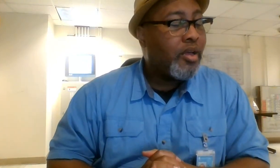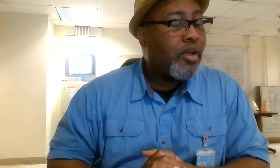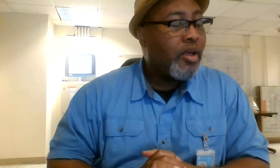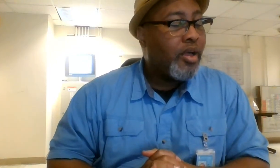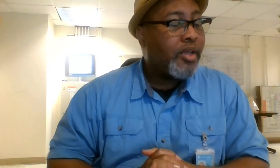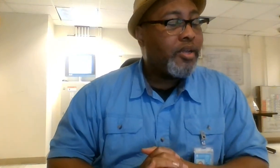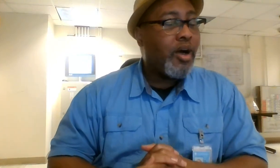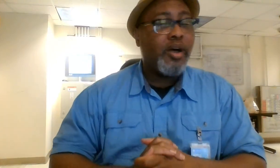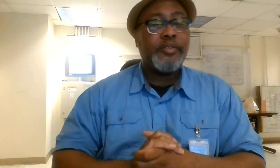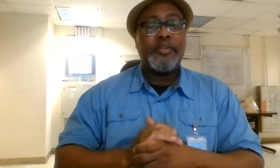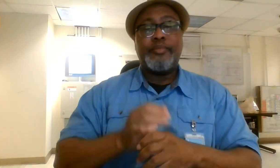God.